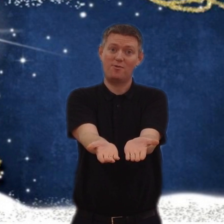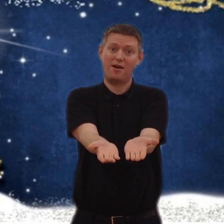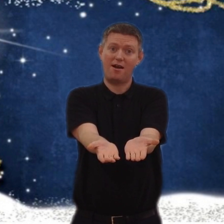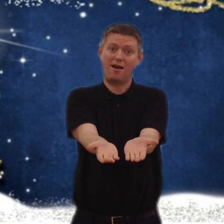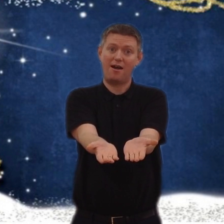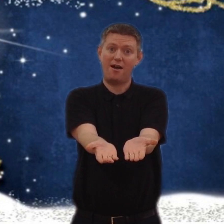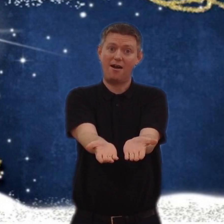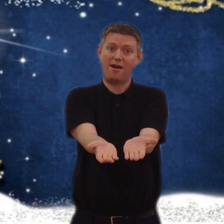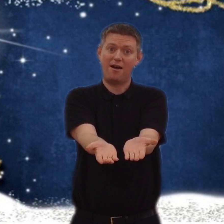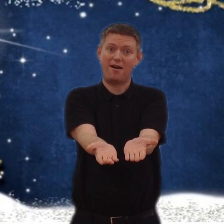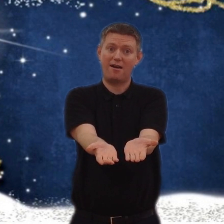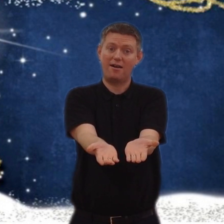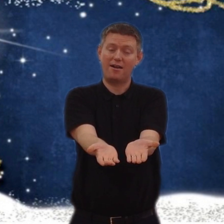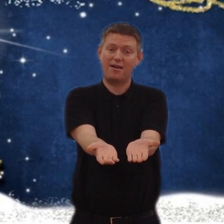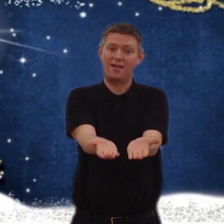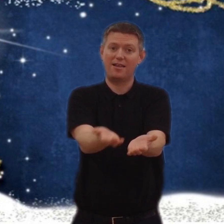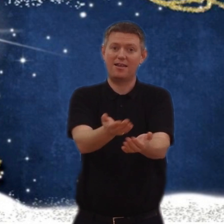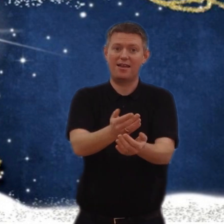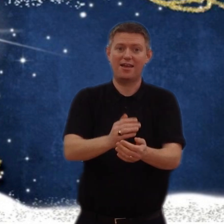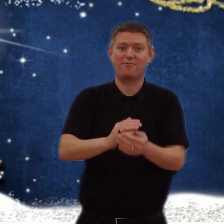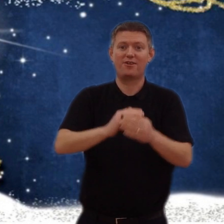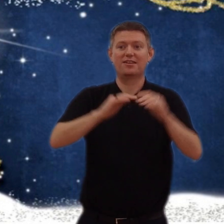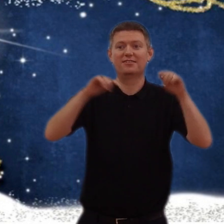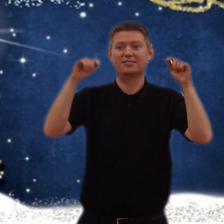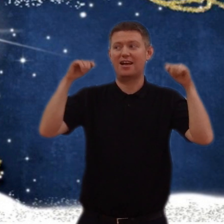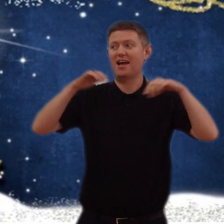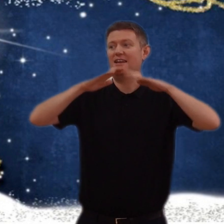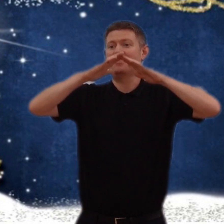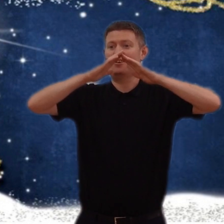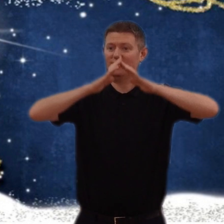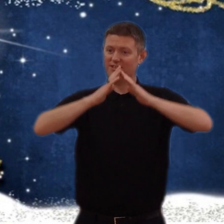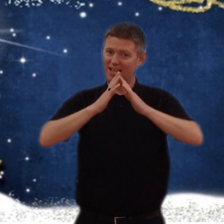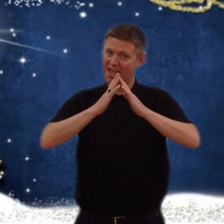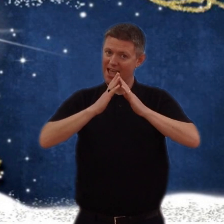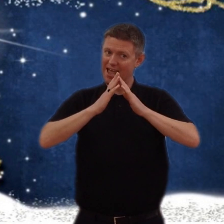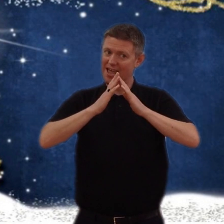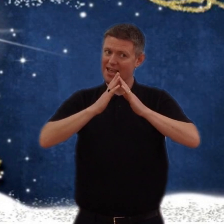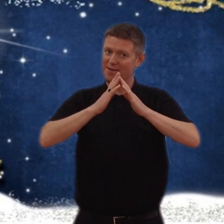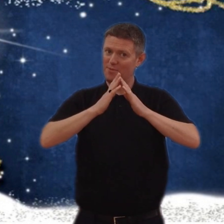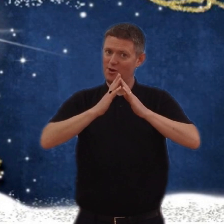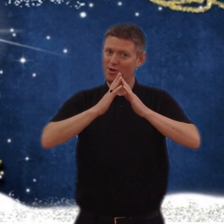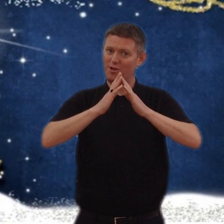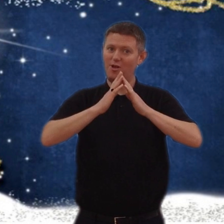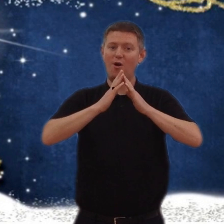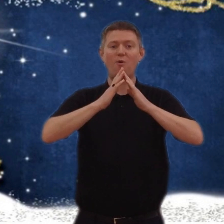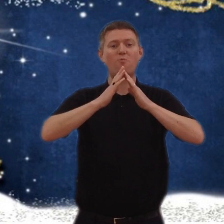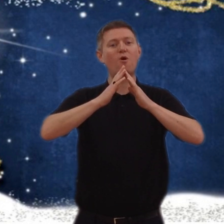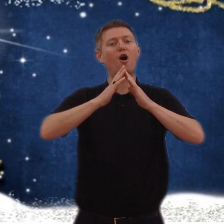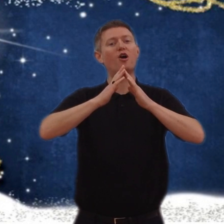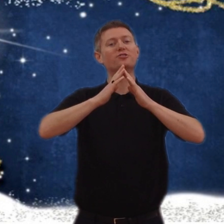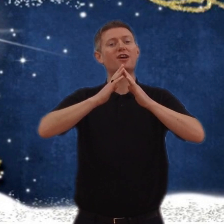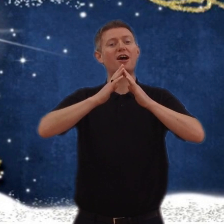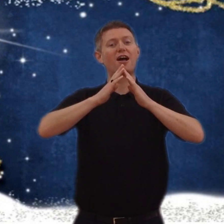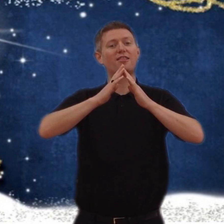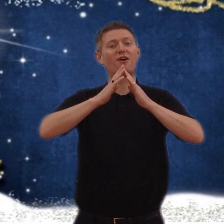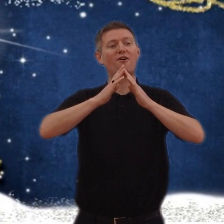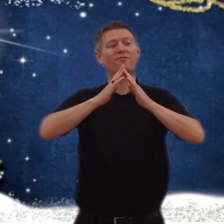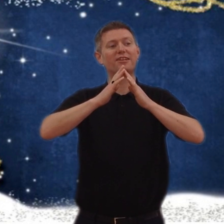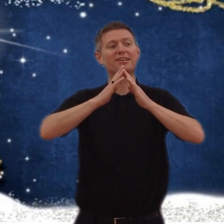are Here inside a stable, what a lovely